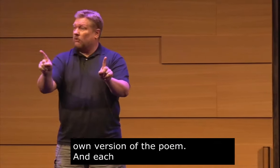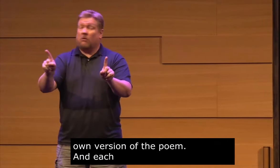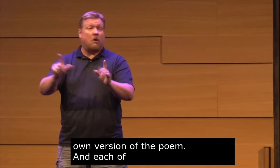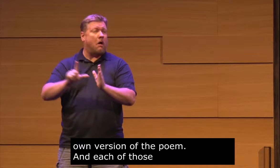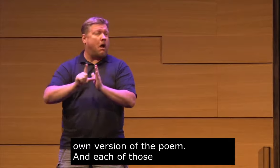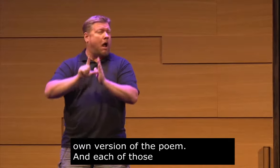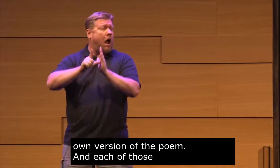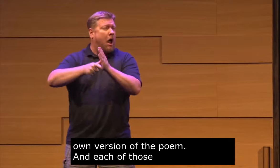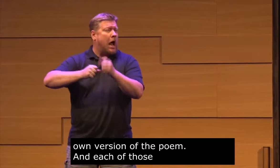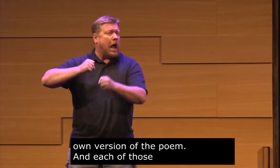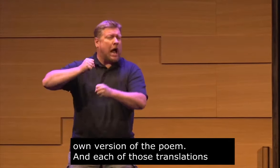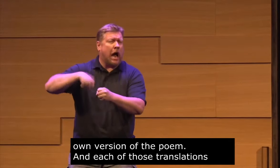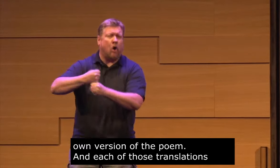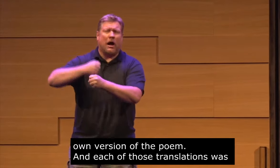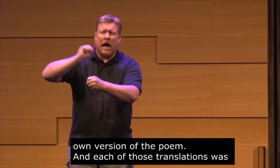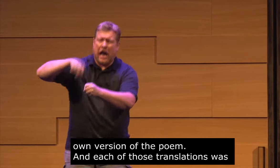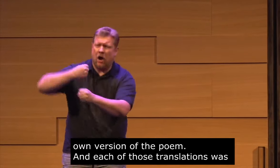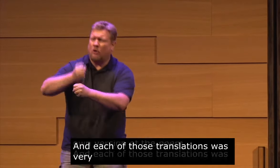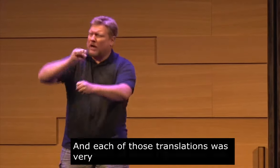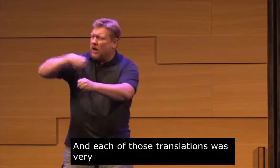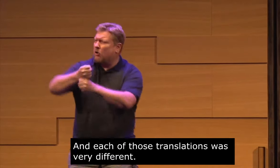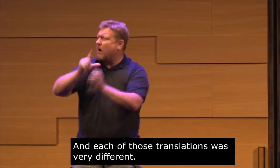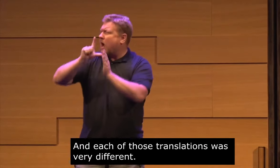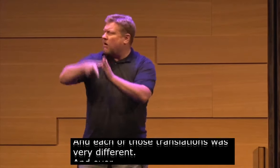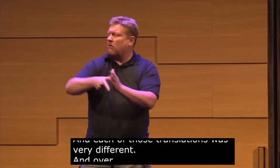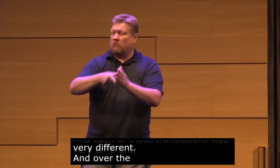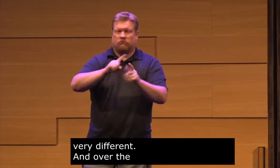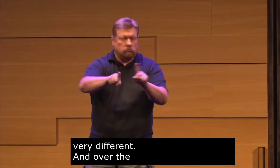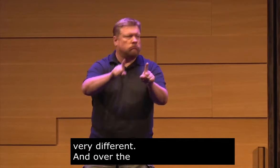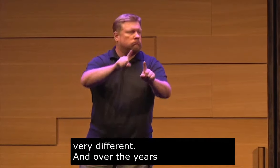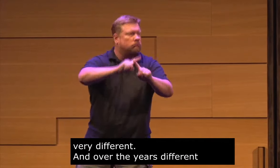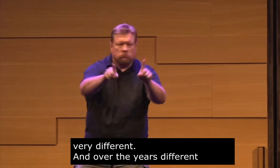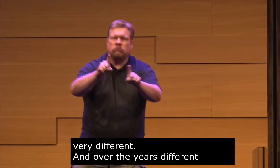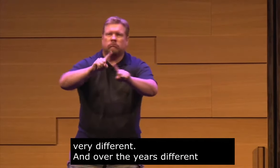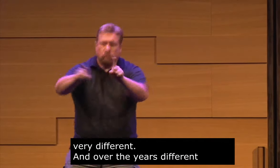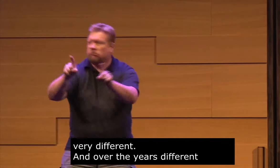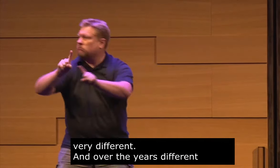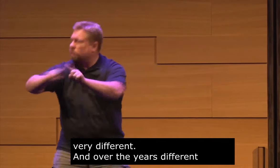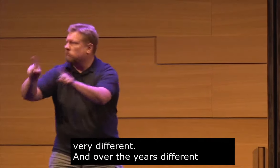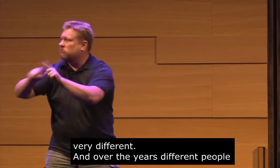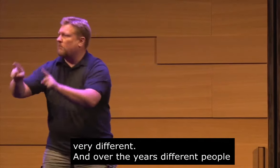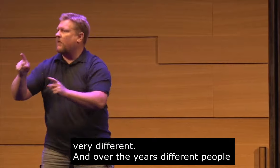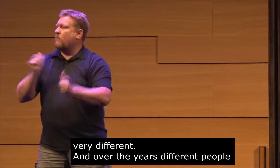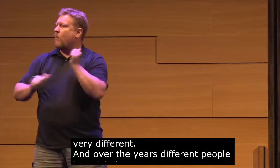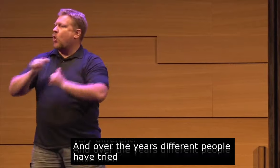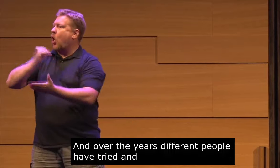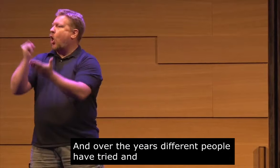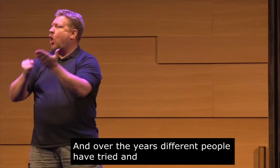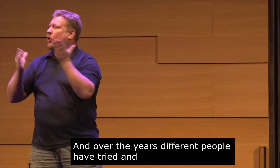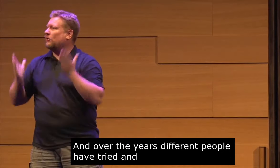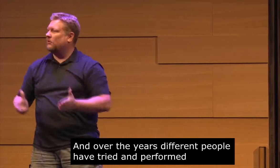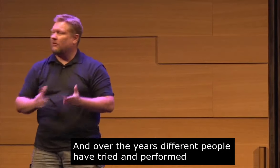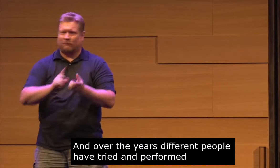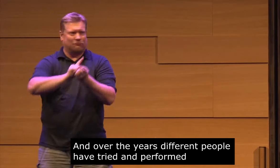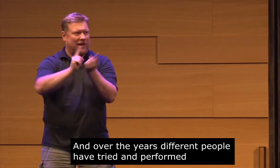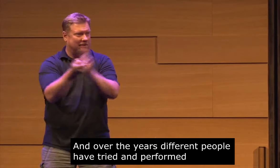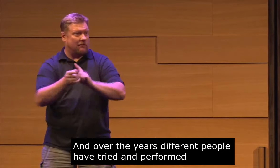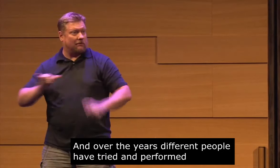And each of those translations was very different. And over the years, different people have tried and performed their